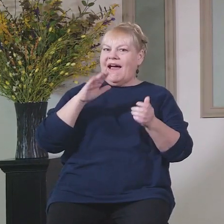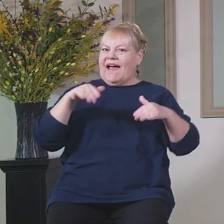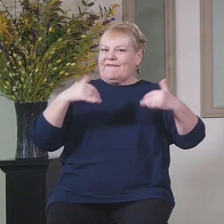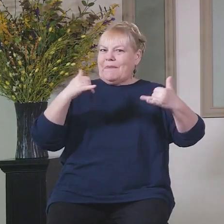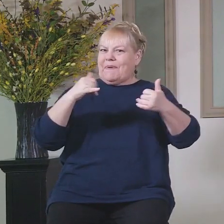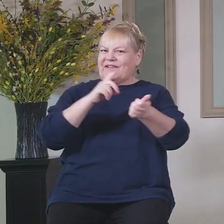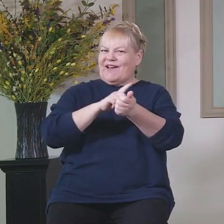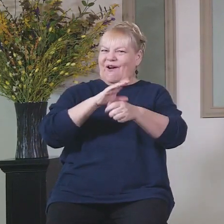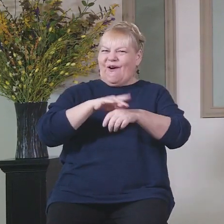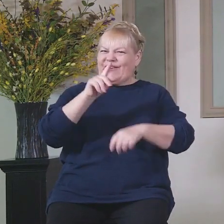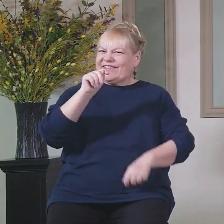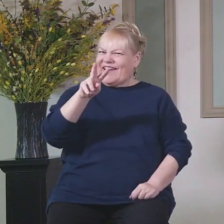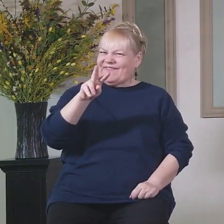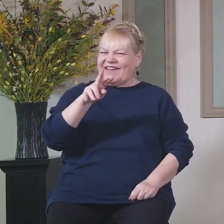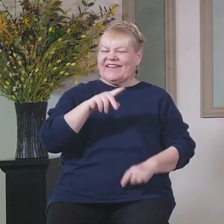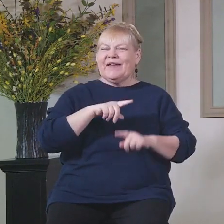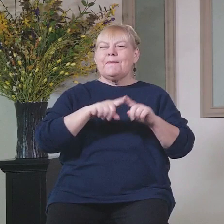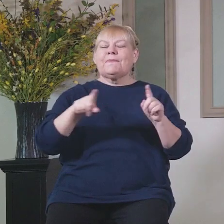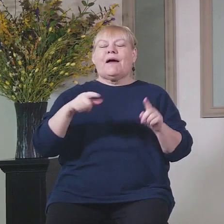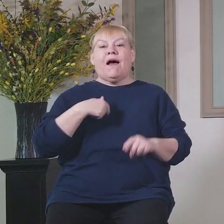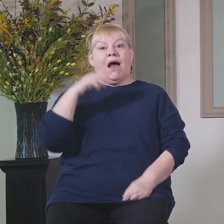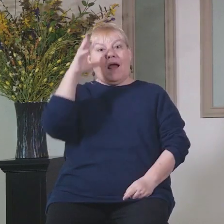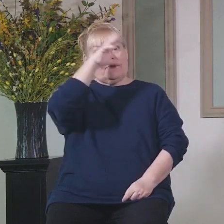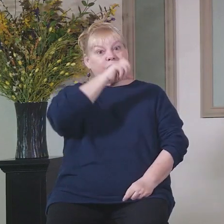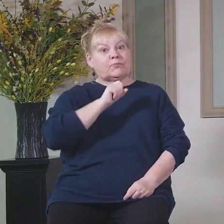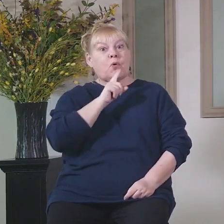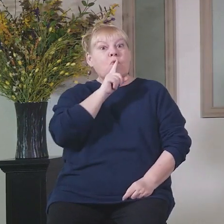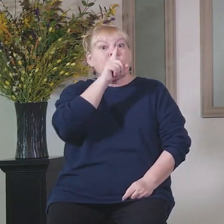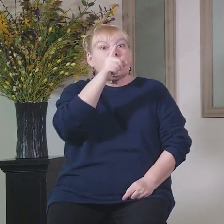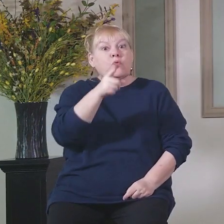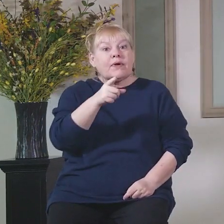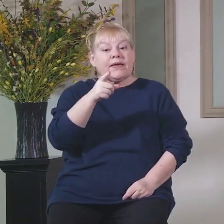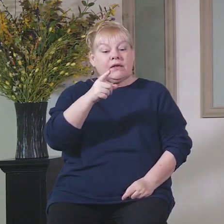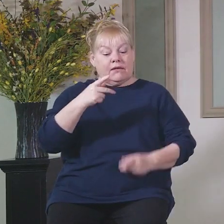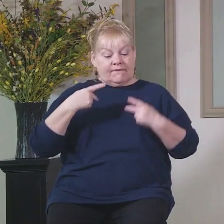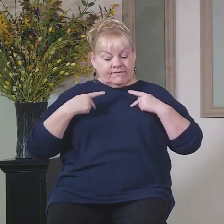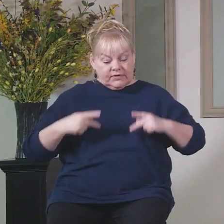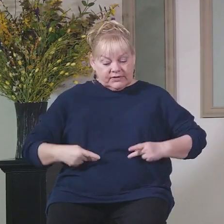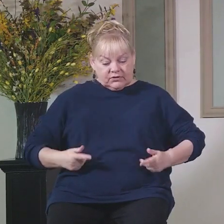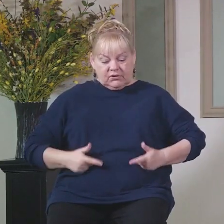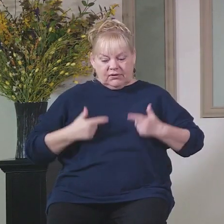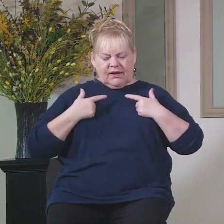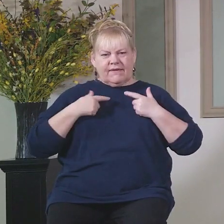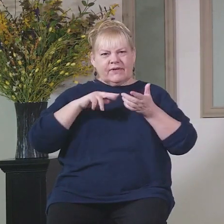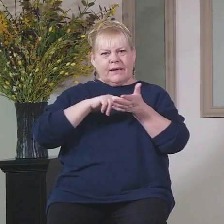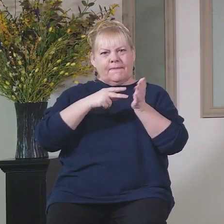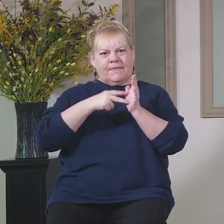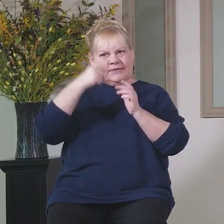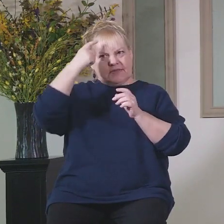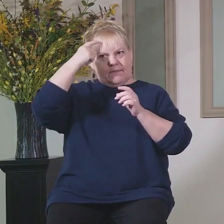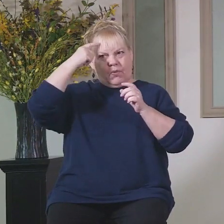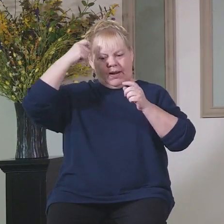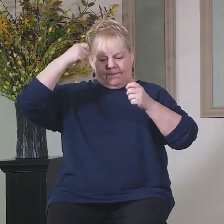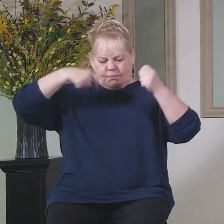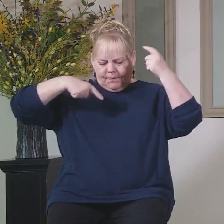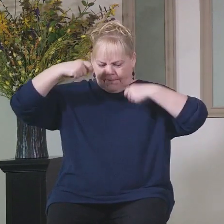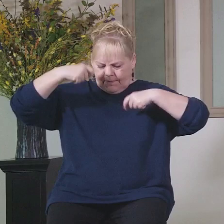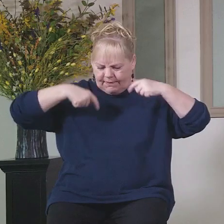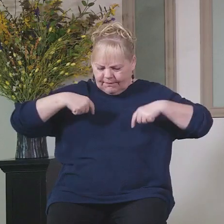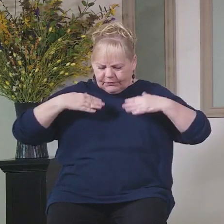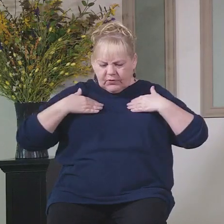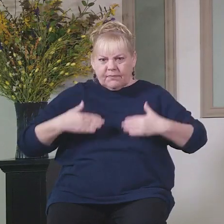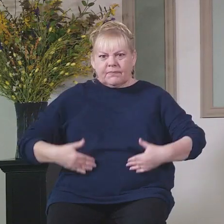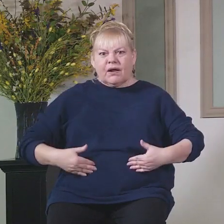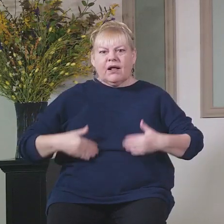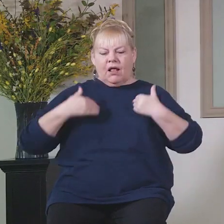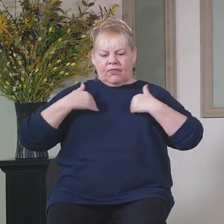TV, but I'm assuming that real biological life means that the brain is sending electrical commands to the rest of the body, that